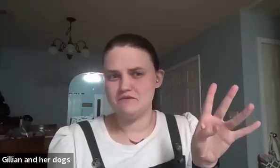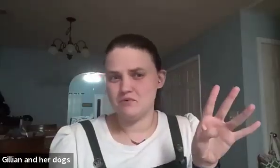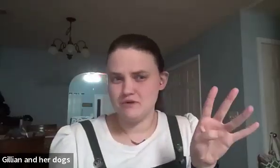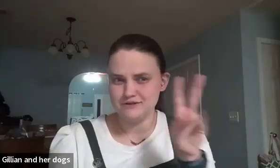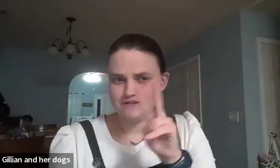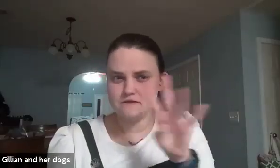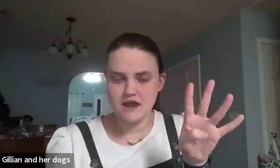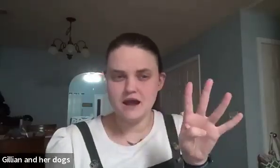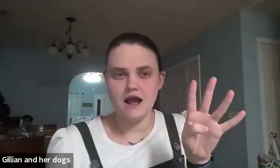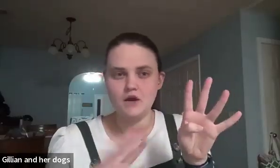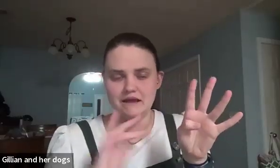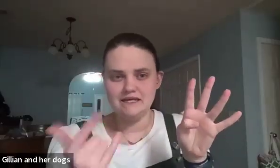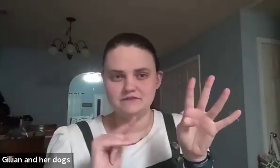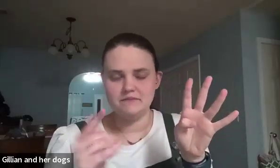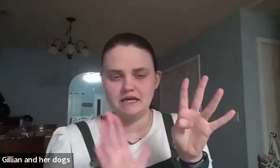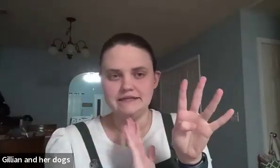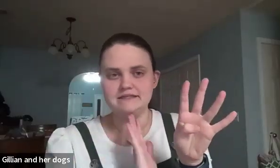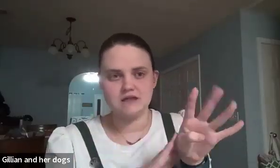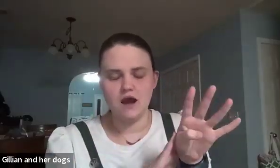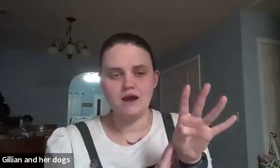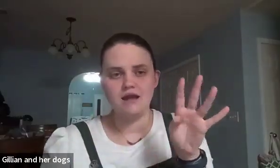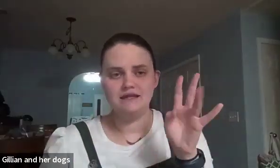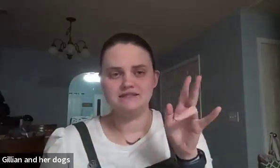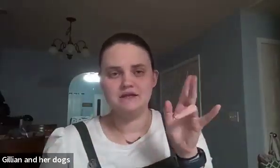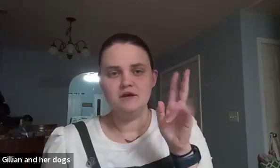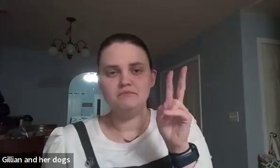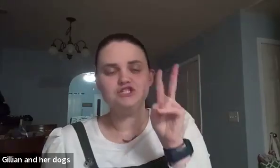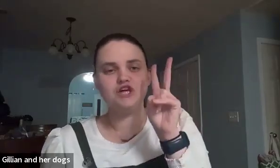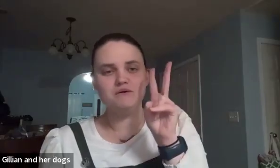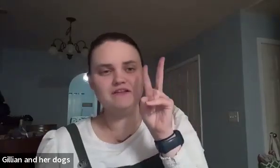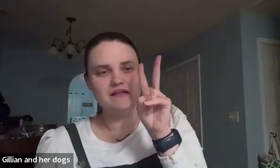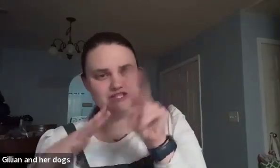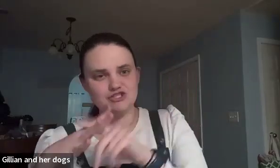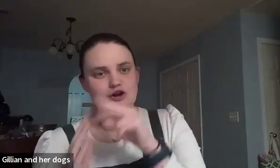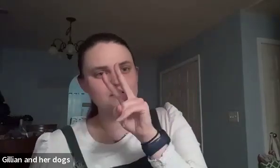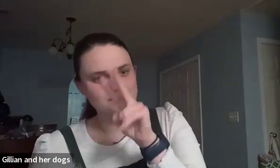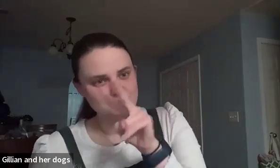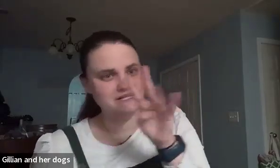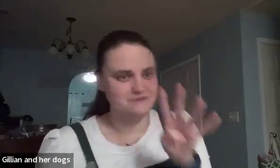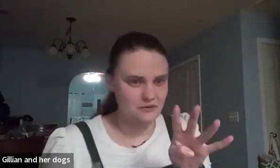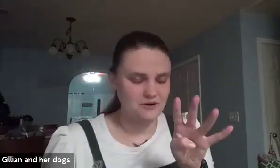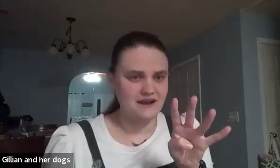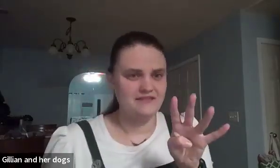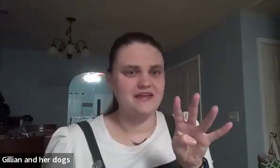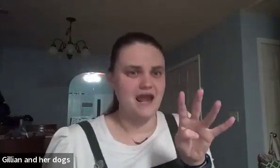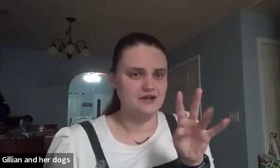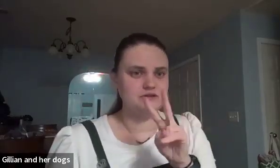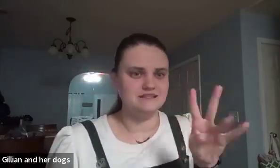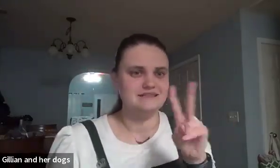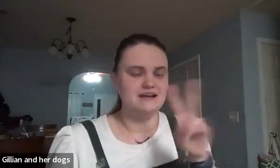of a preference for that. I know I keep flipping and I need to stop. It's me showing the like starter of 24 and then the natural like